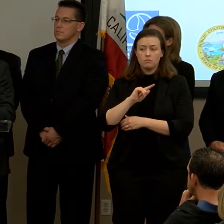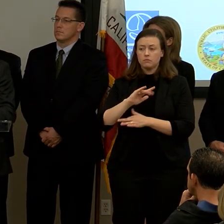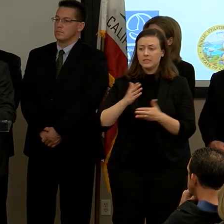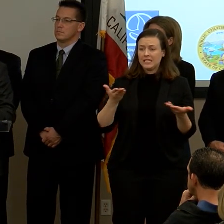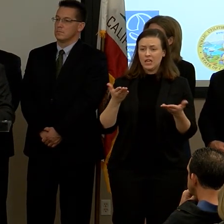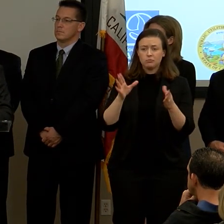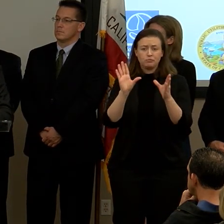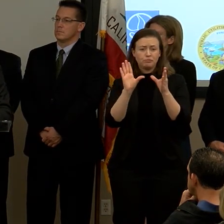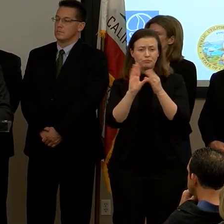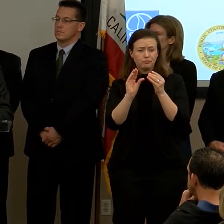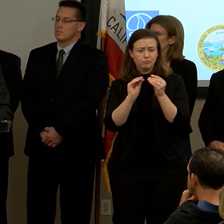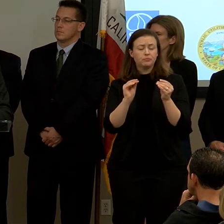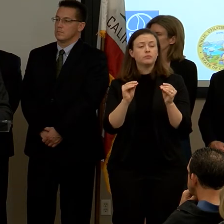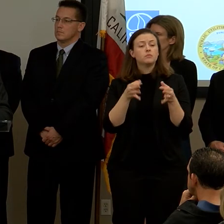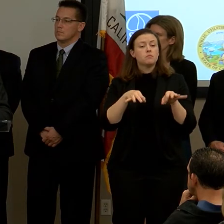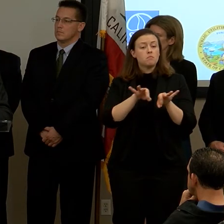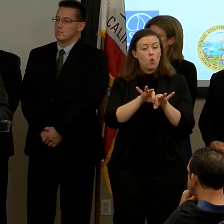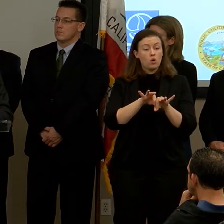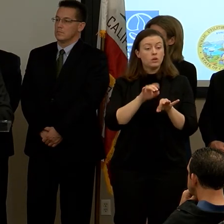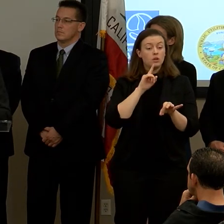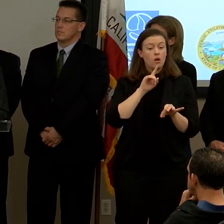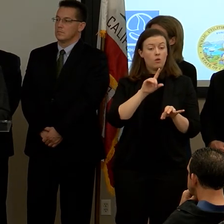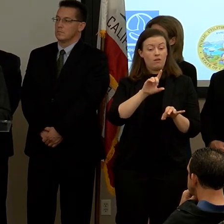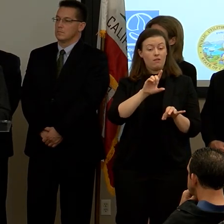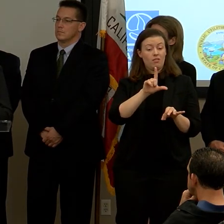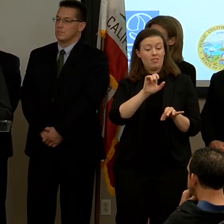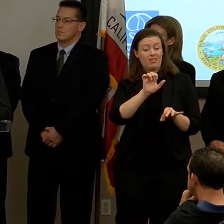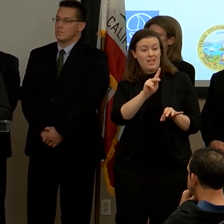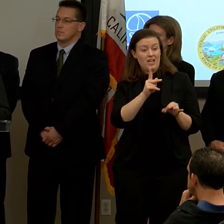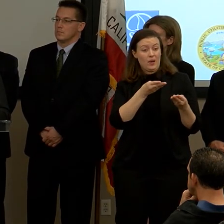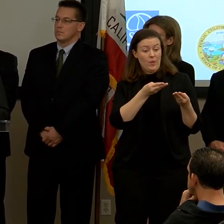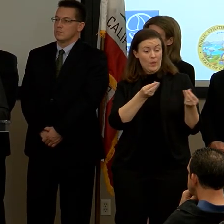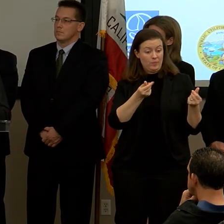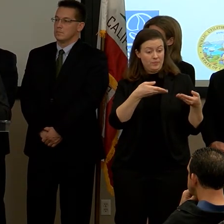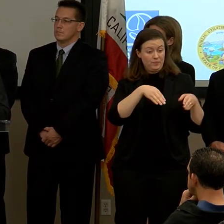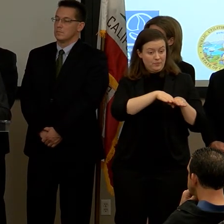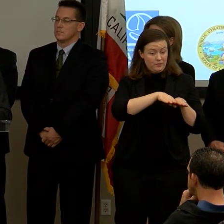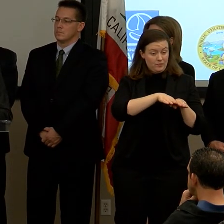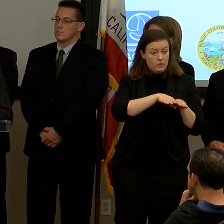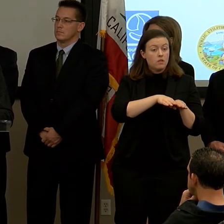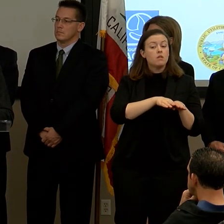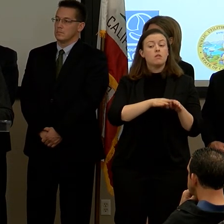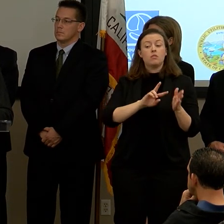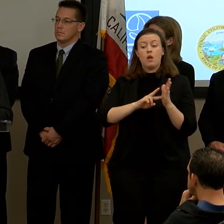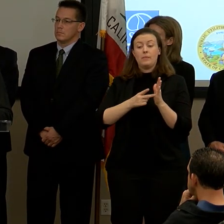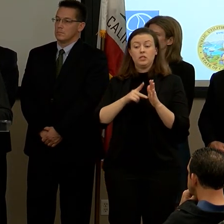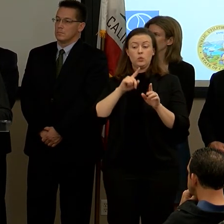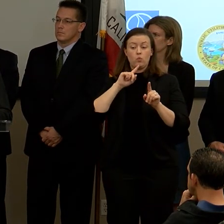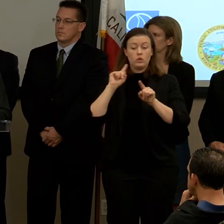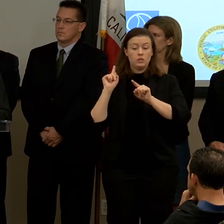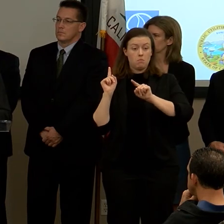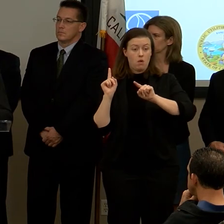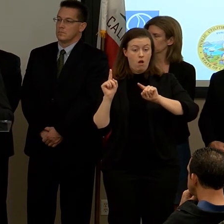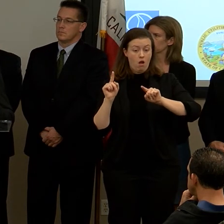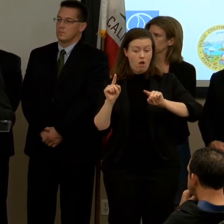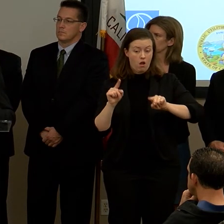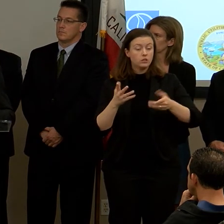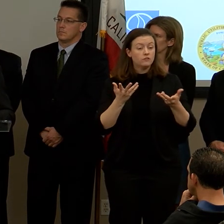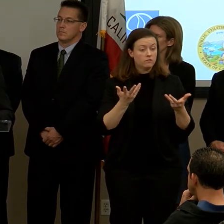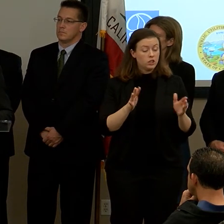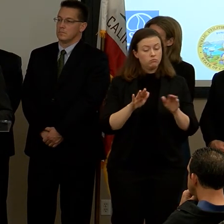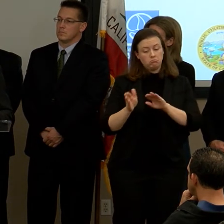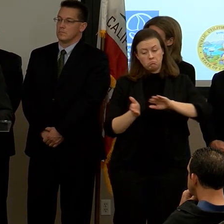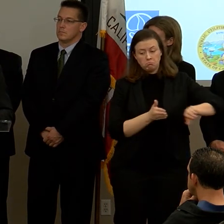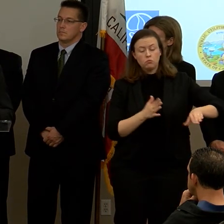very important component. Now that the well has been sealed, which effectively means the response phase is coming to a conclusion, and now we're moving